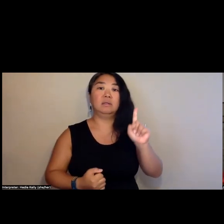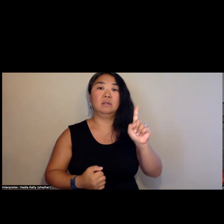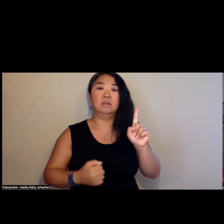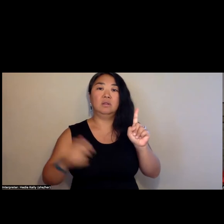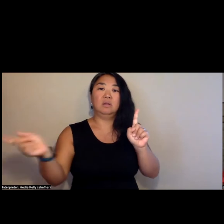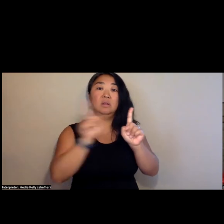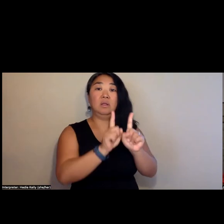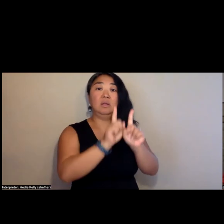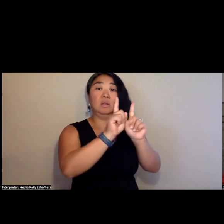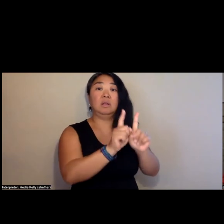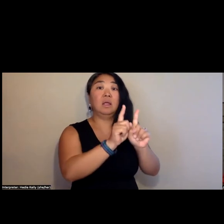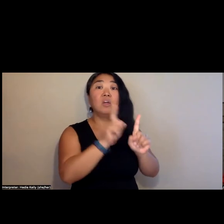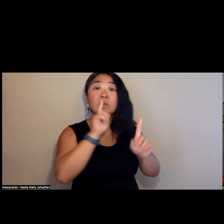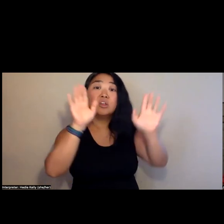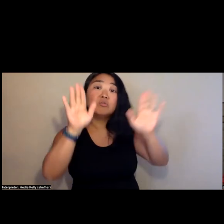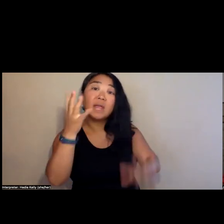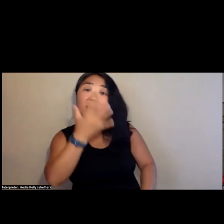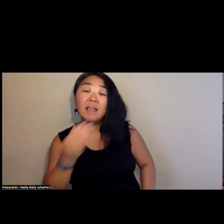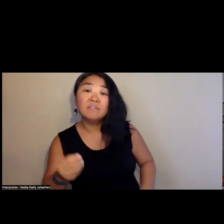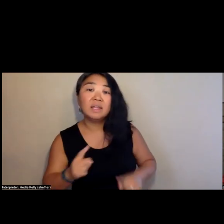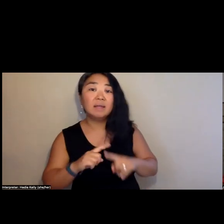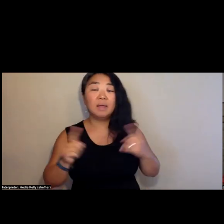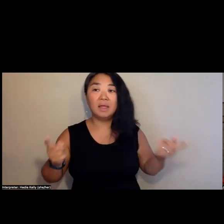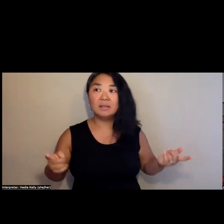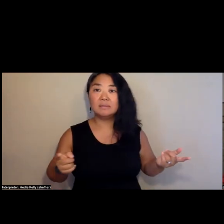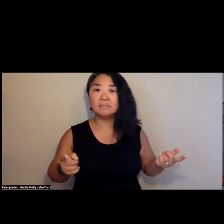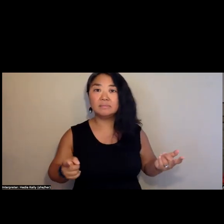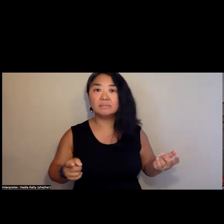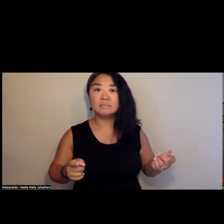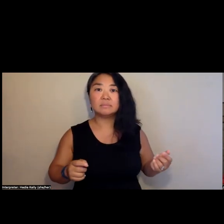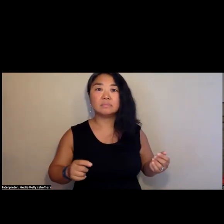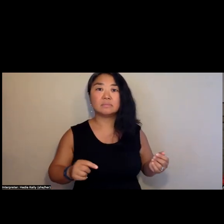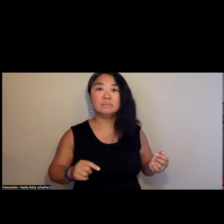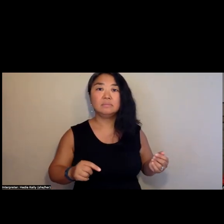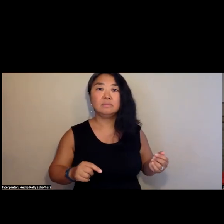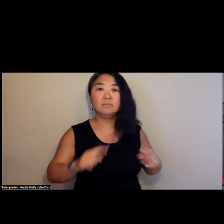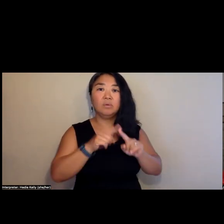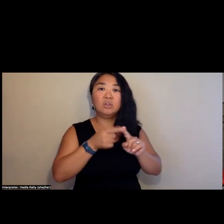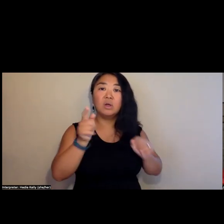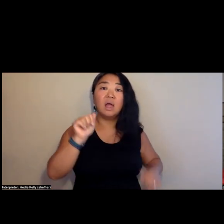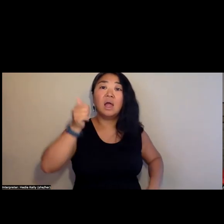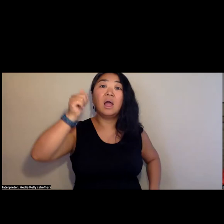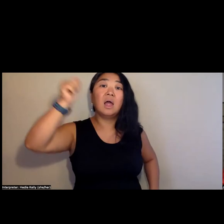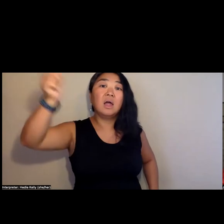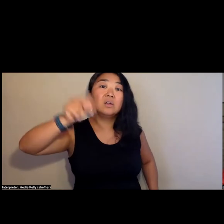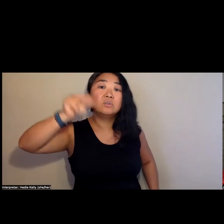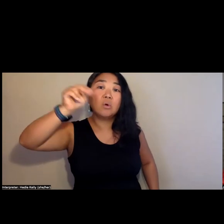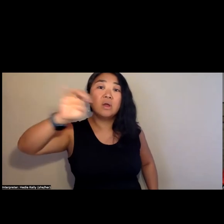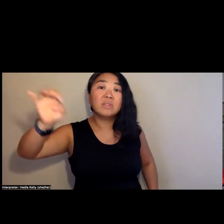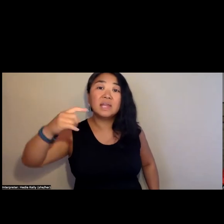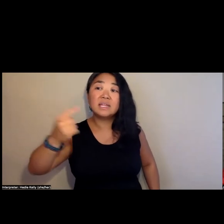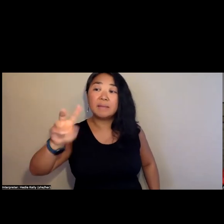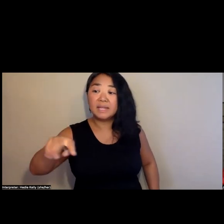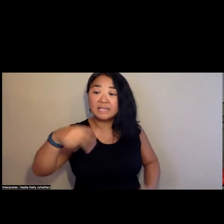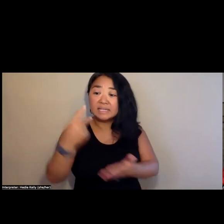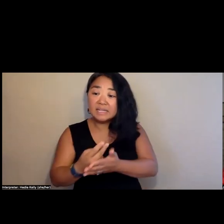which is great and lovely. But when you're in the far flung corners of the Northeast and someone slips on a rock